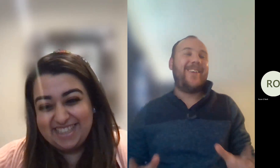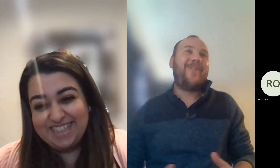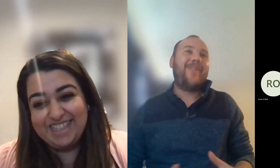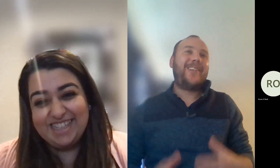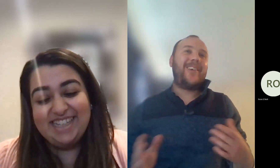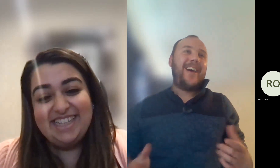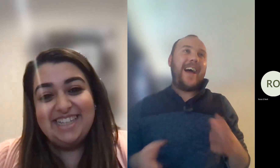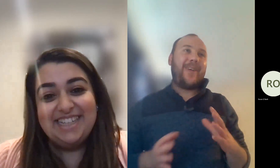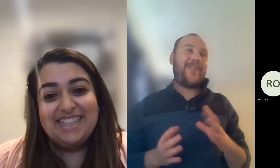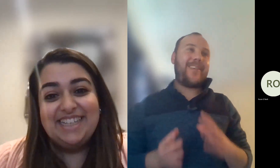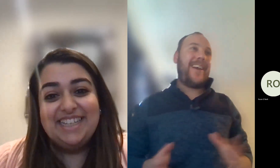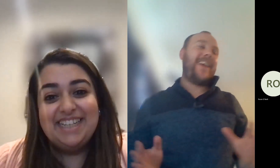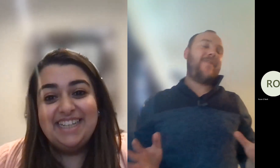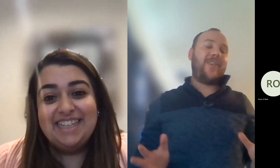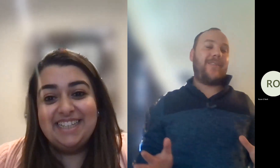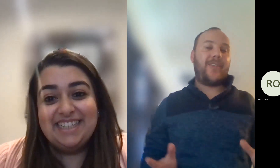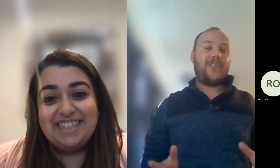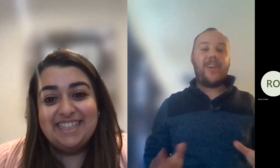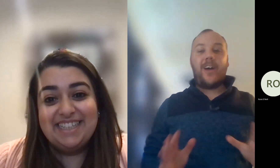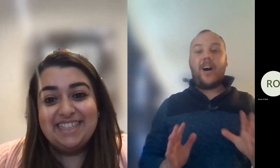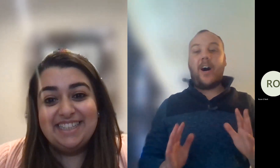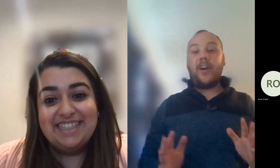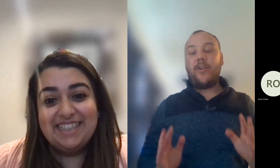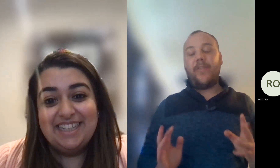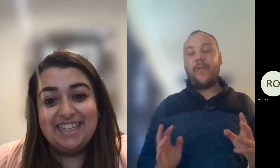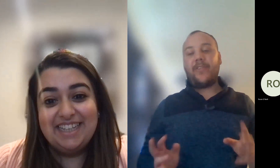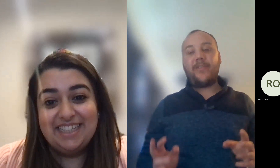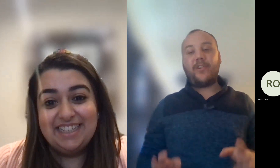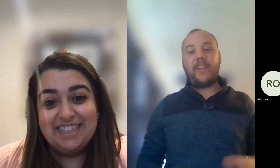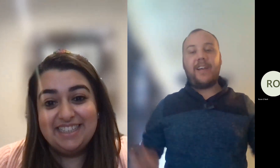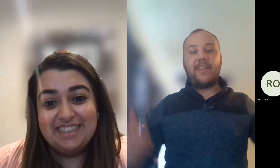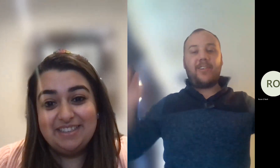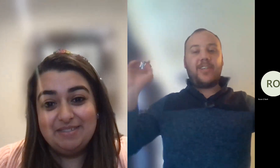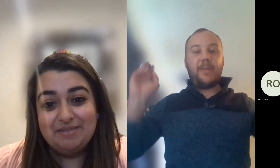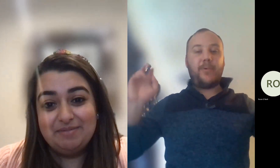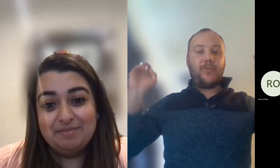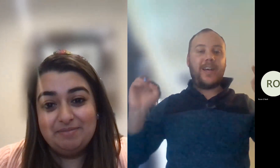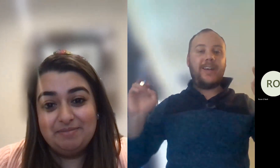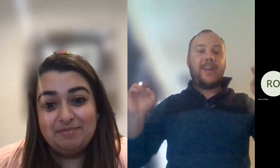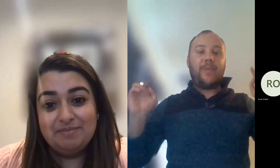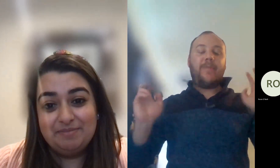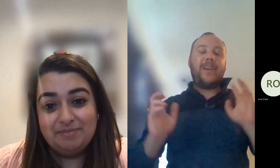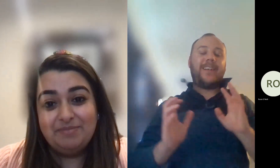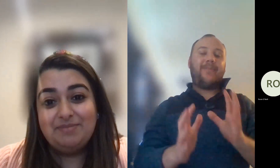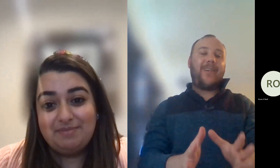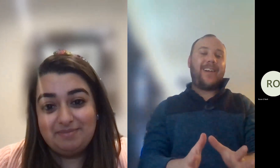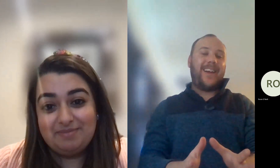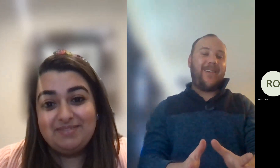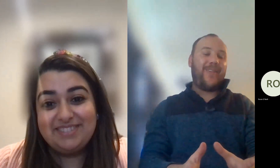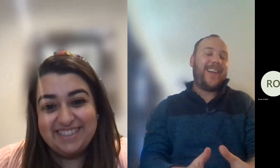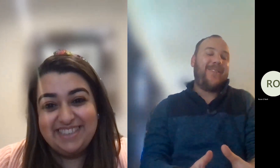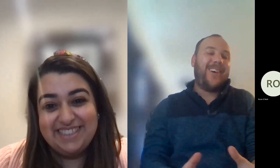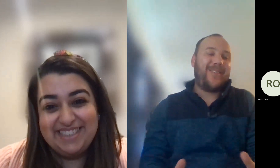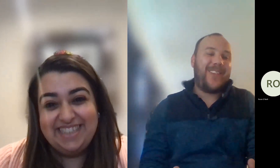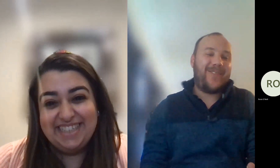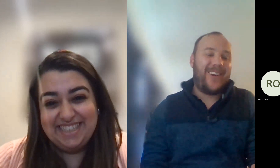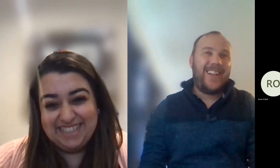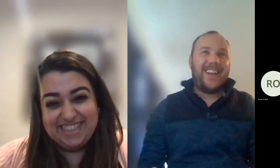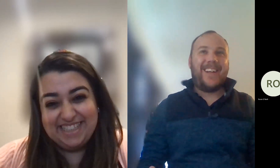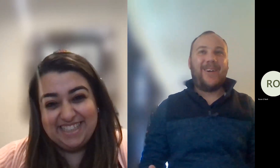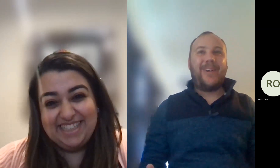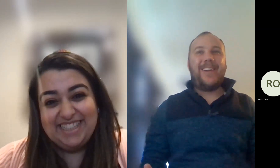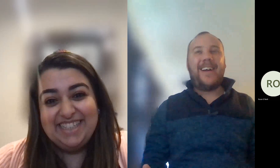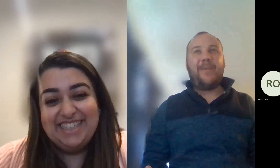I'll ask it anyway. And I'll say in advance of this, I know there is no such thing as a typical day. We've made that very clear. I think in advance of